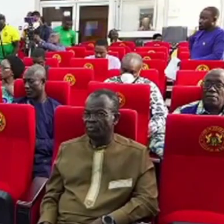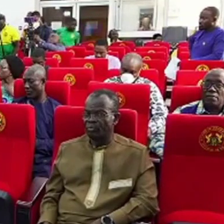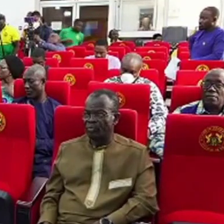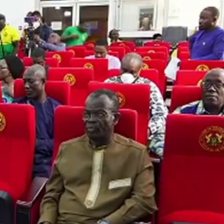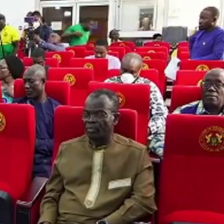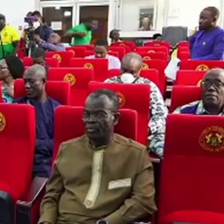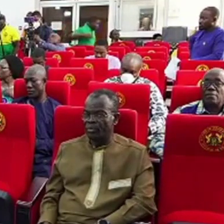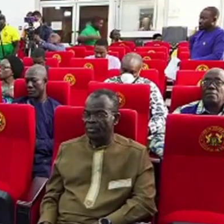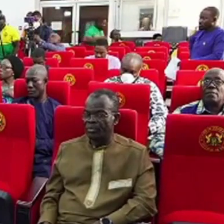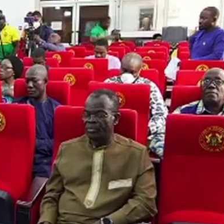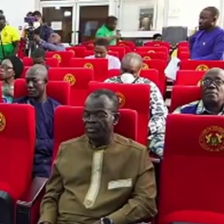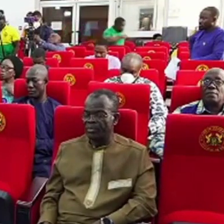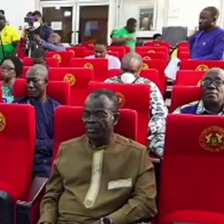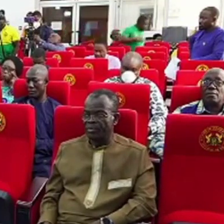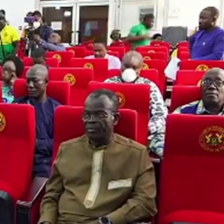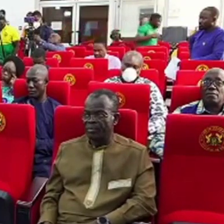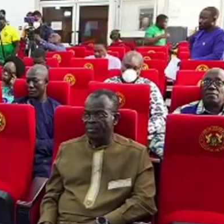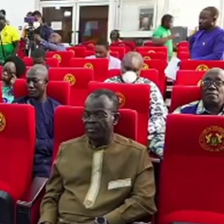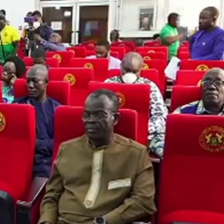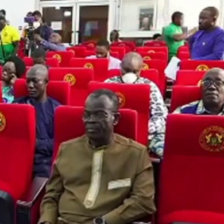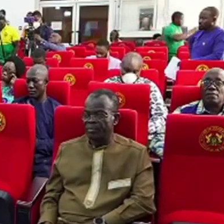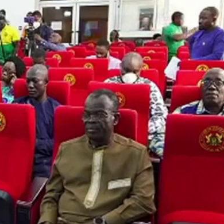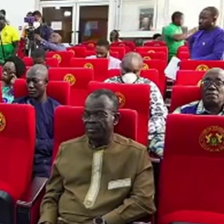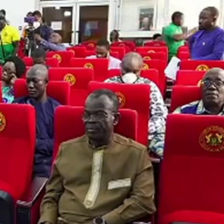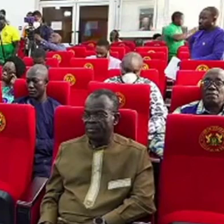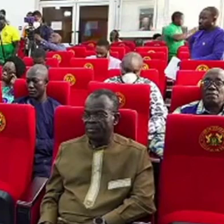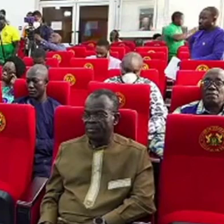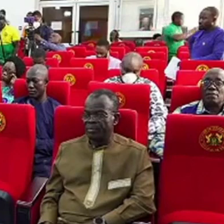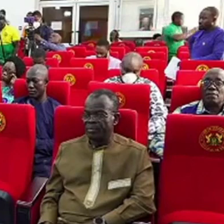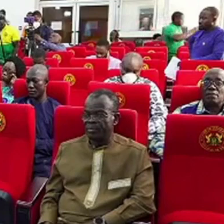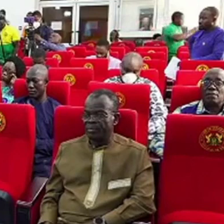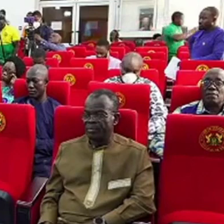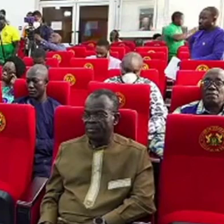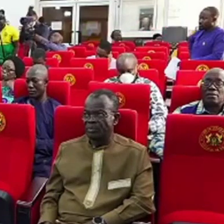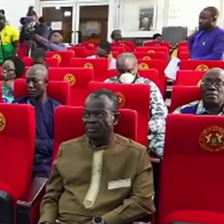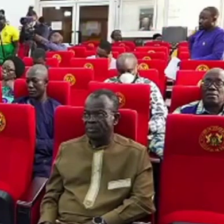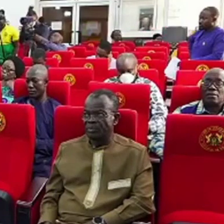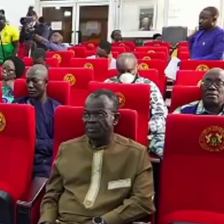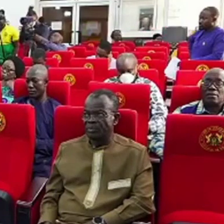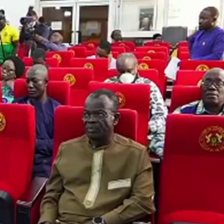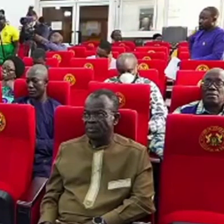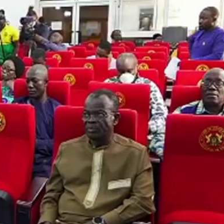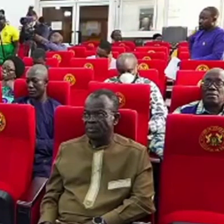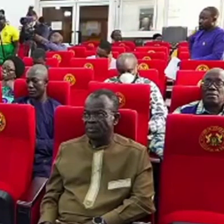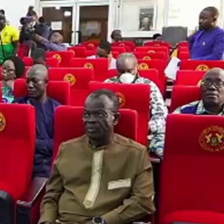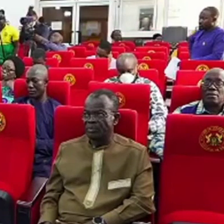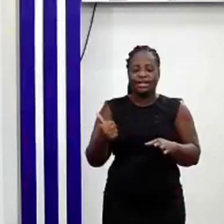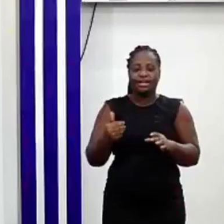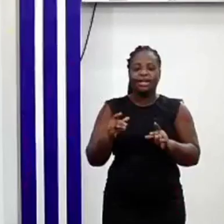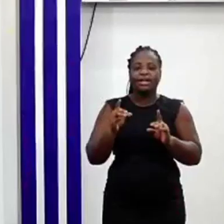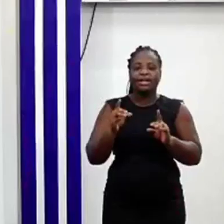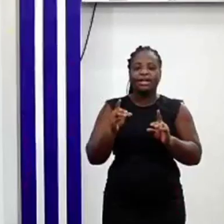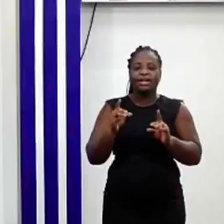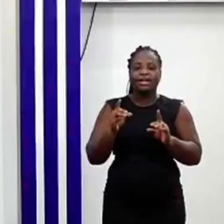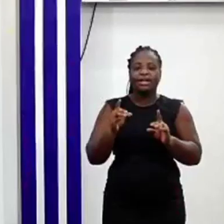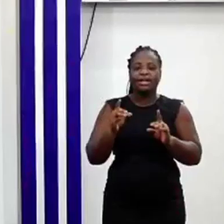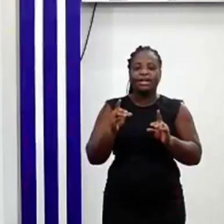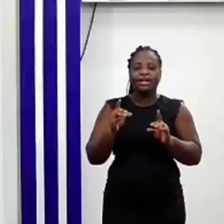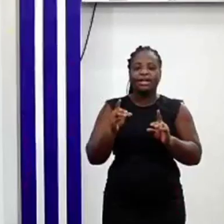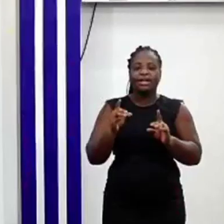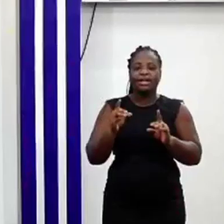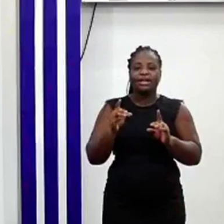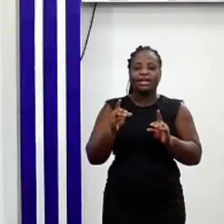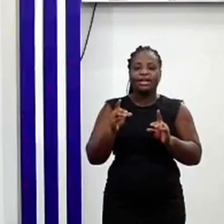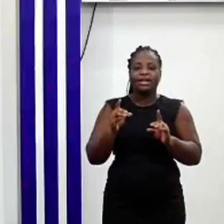Kennedy Oseyin-Yakun, Chief Director of the Ministry, and the Ghana Buffer Stock Company Limited. Mr. Hanan is here with